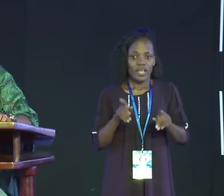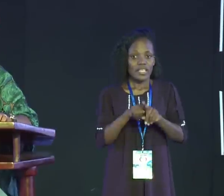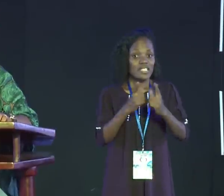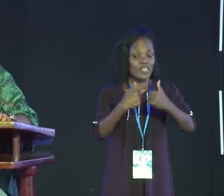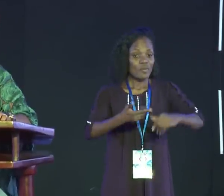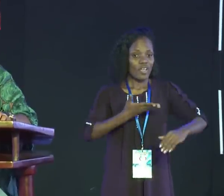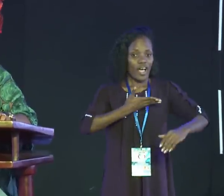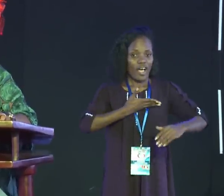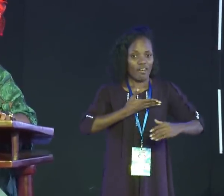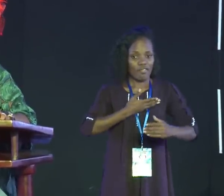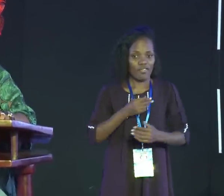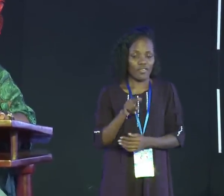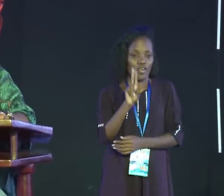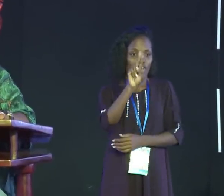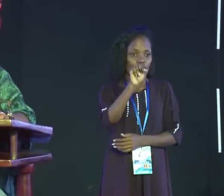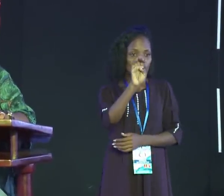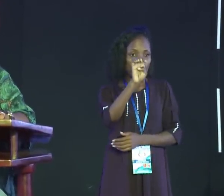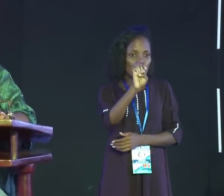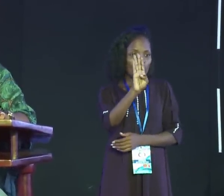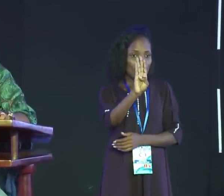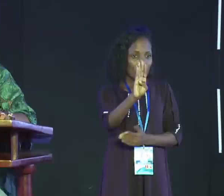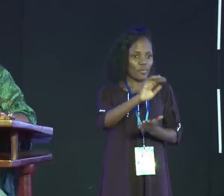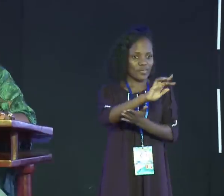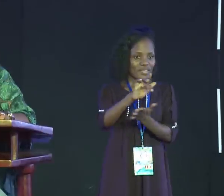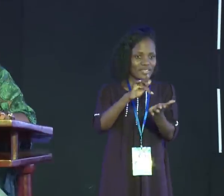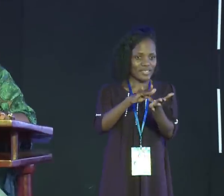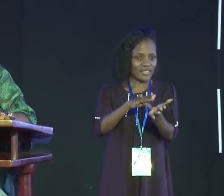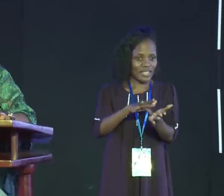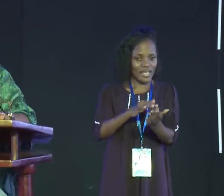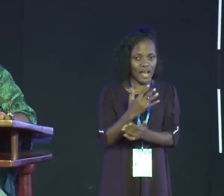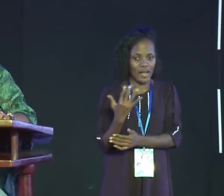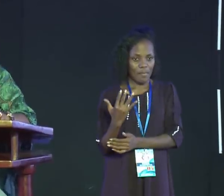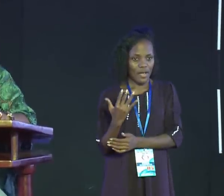PSS/S/717. And we also got the UNEB center number.